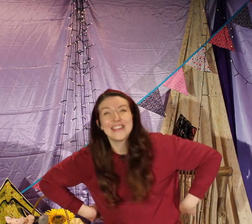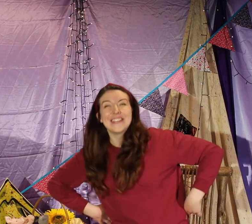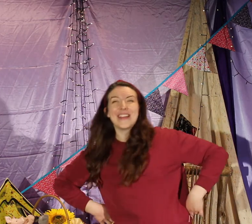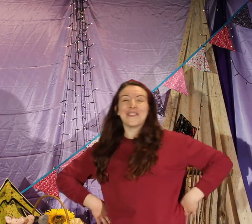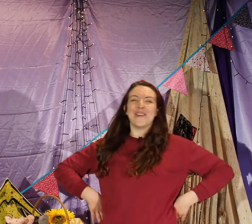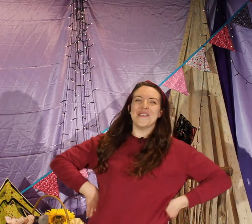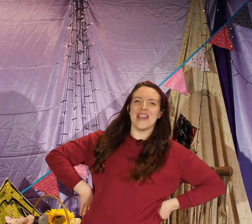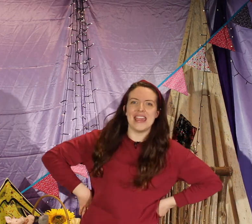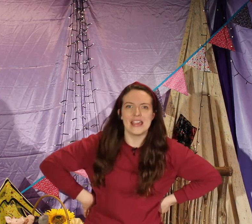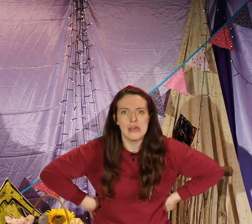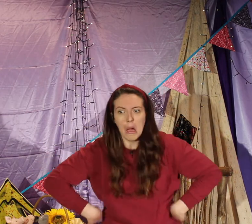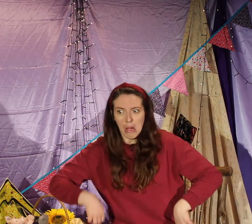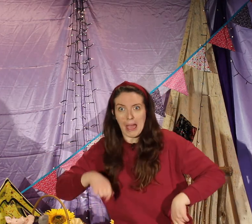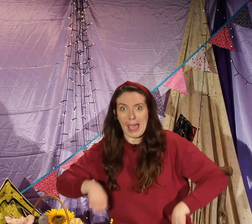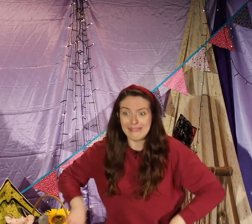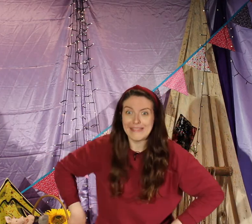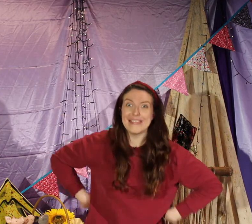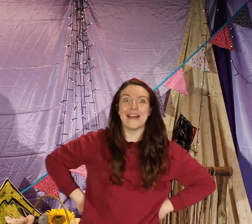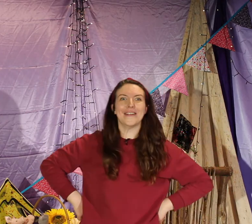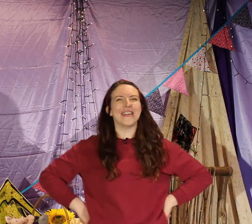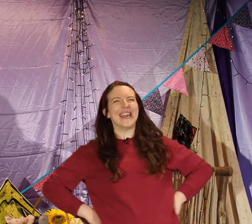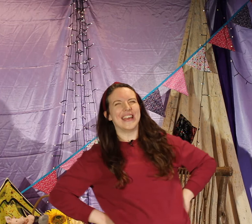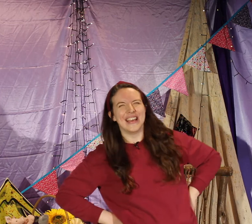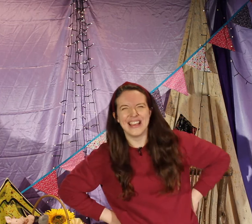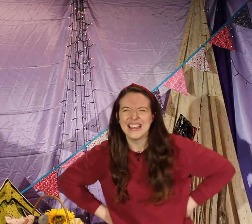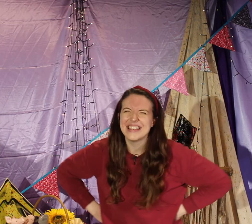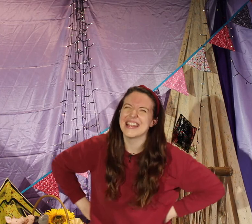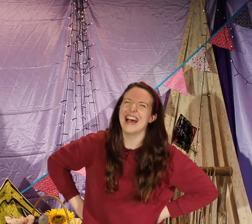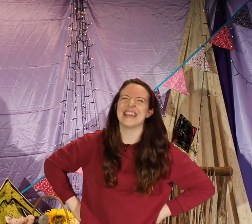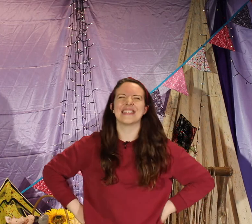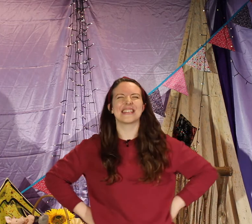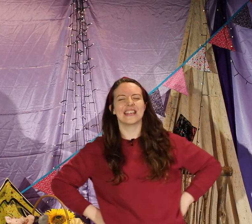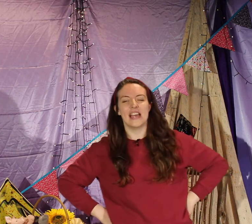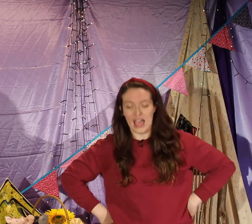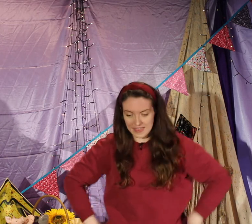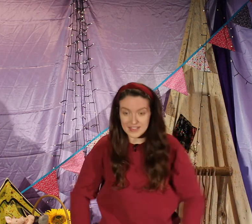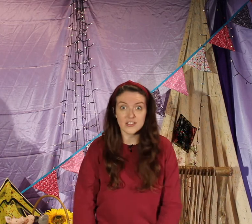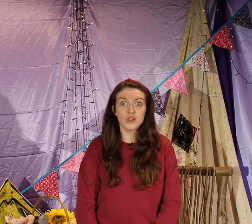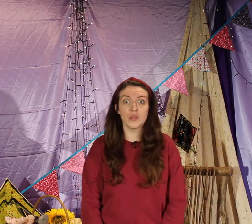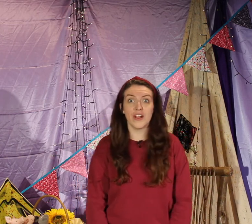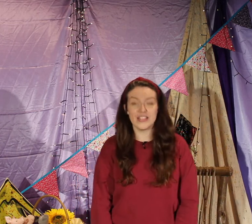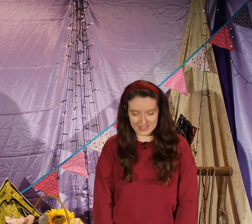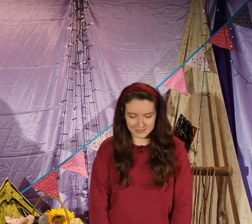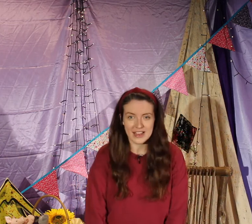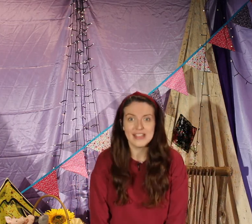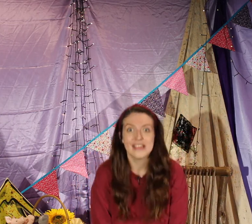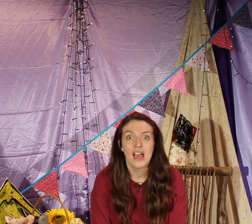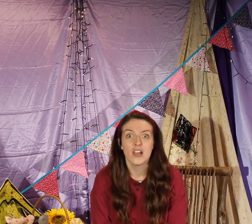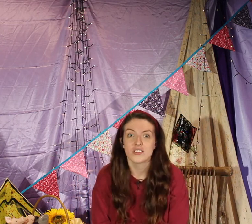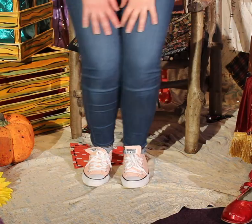Good stuff. One way. And then the other way. Nice. And then circles with our knees. You ready? Circle